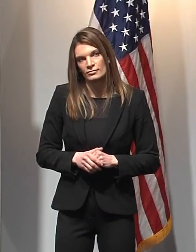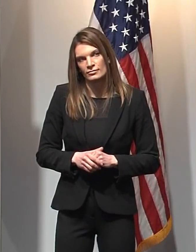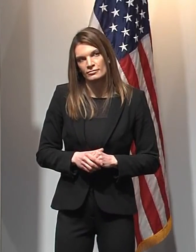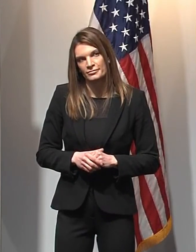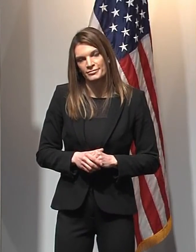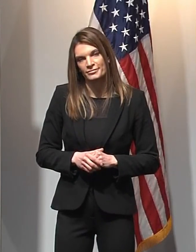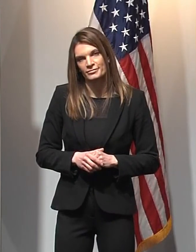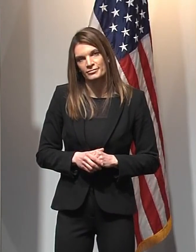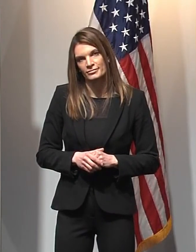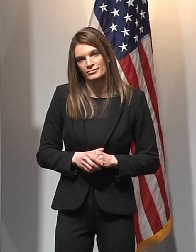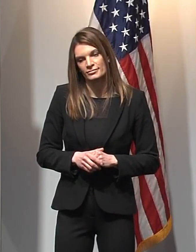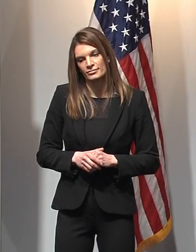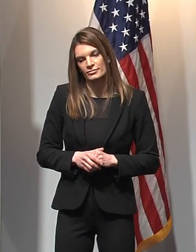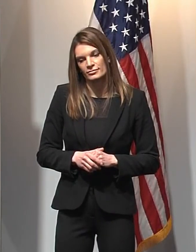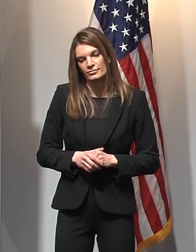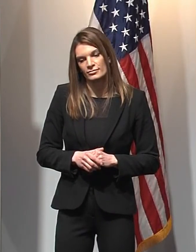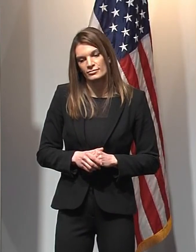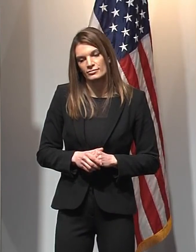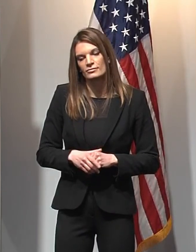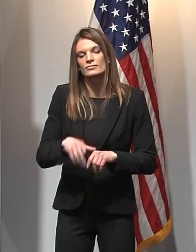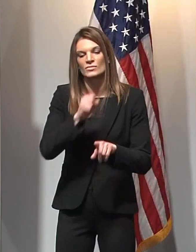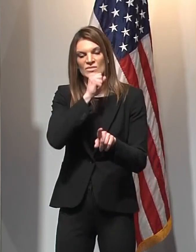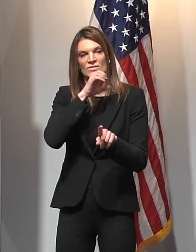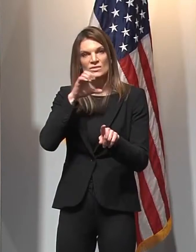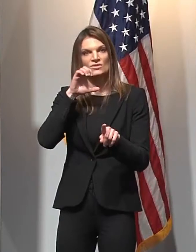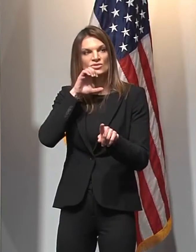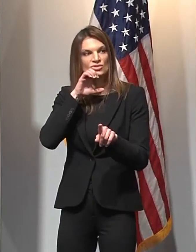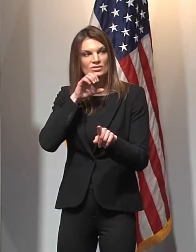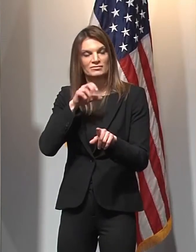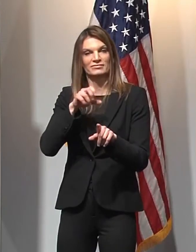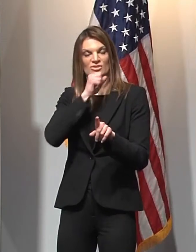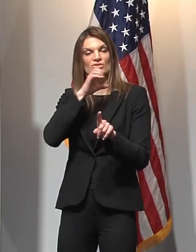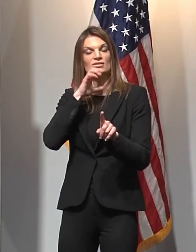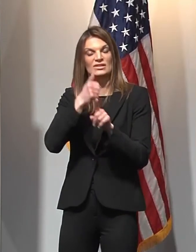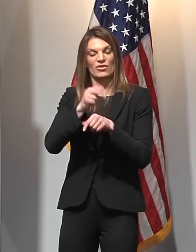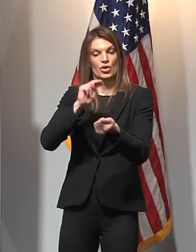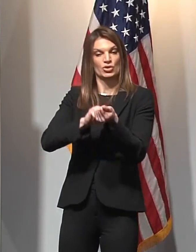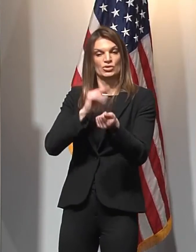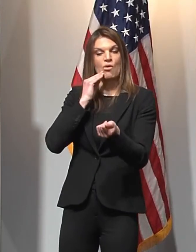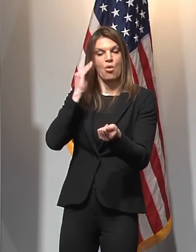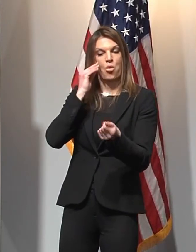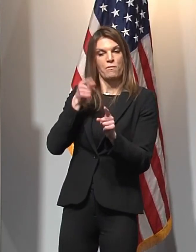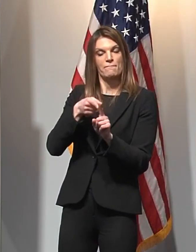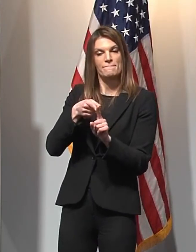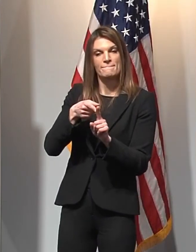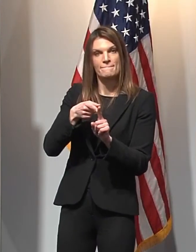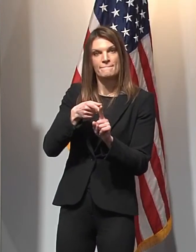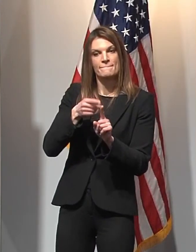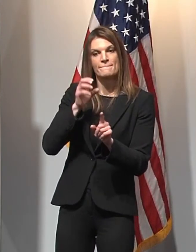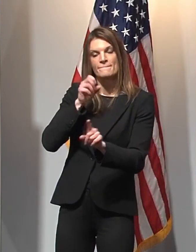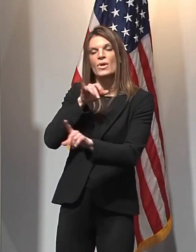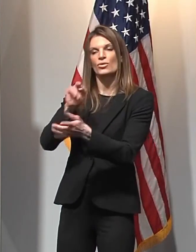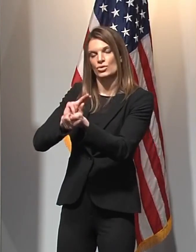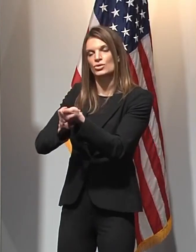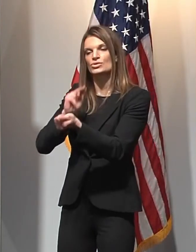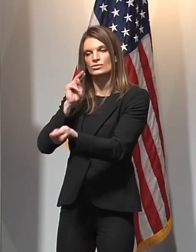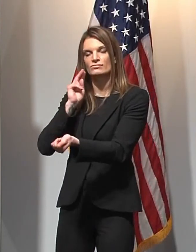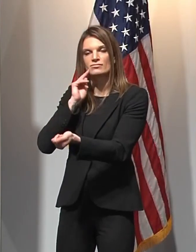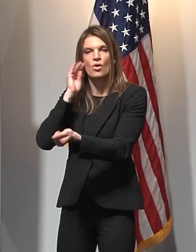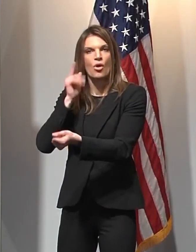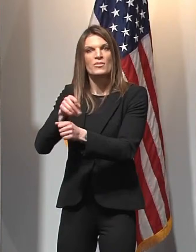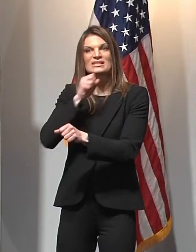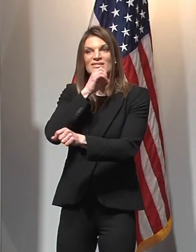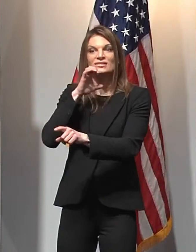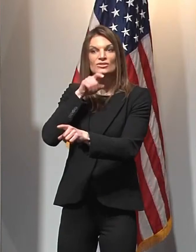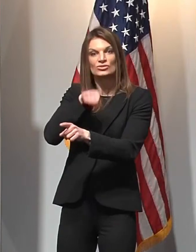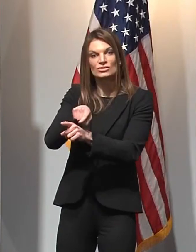that had COVID were moved back into the nursing home, that resulted in the death of other residents that didn't have